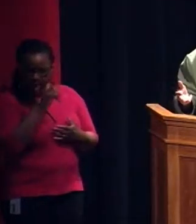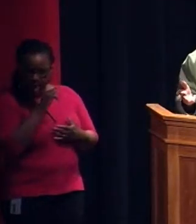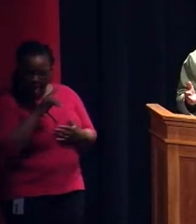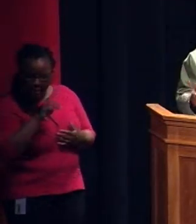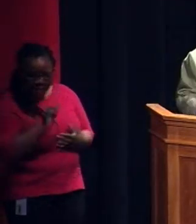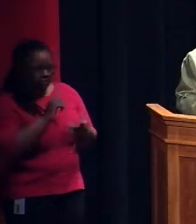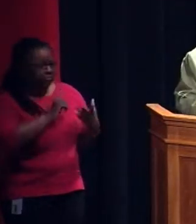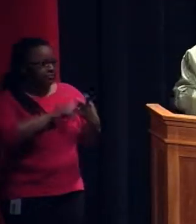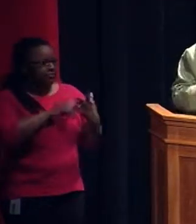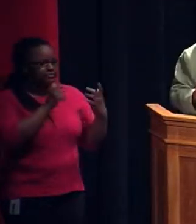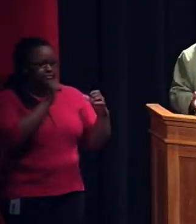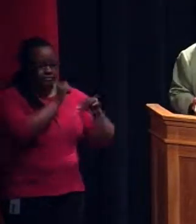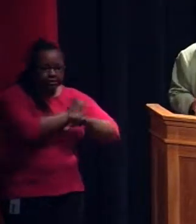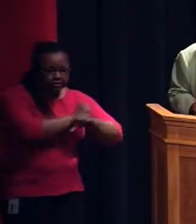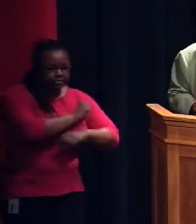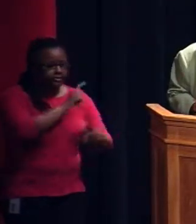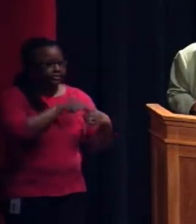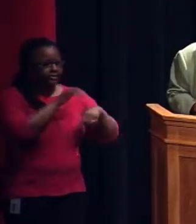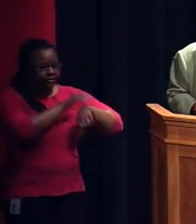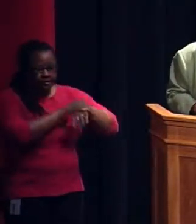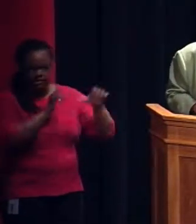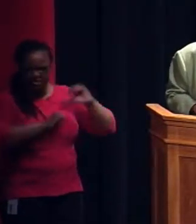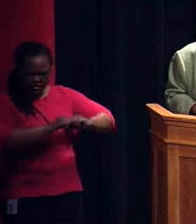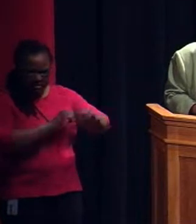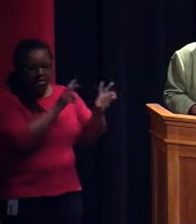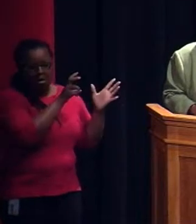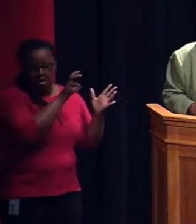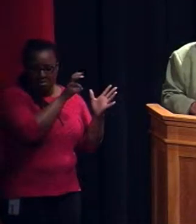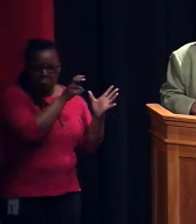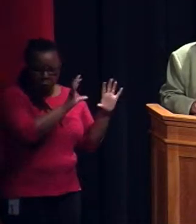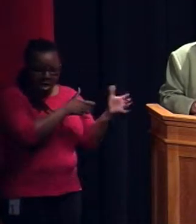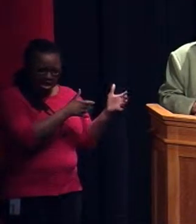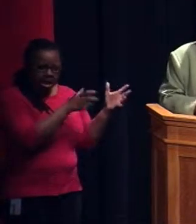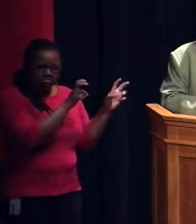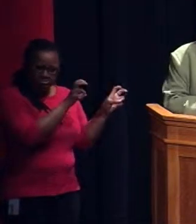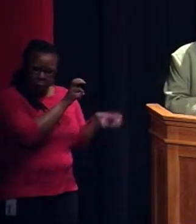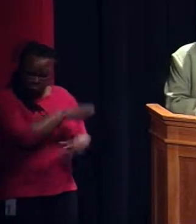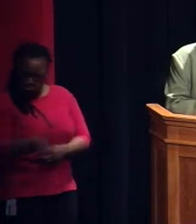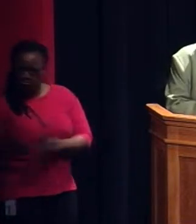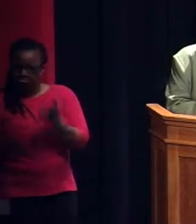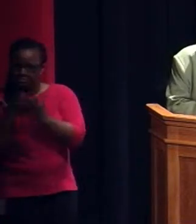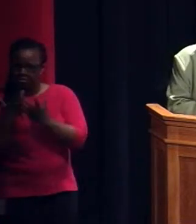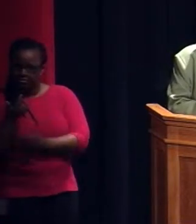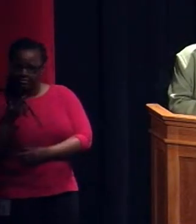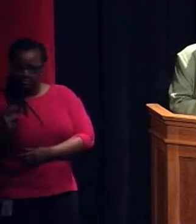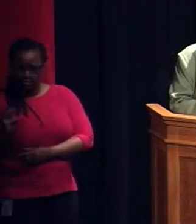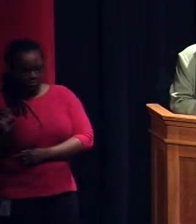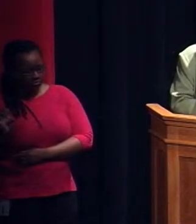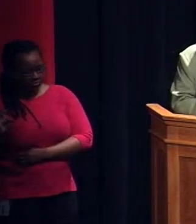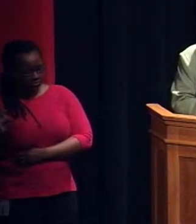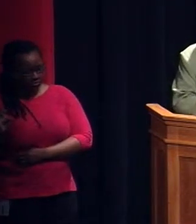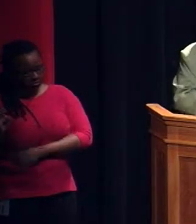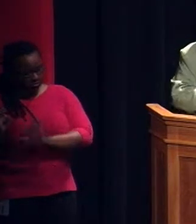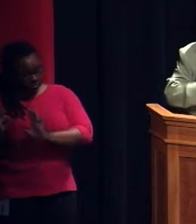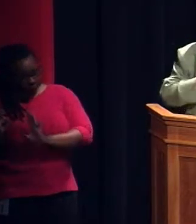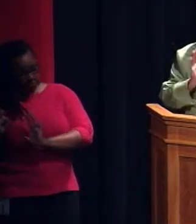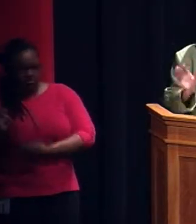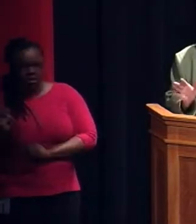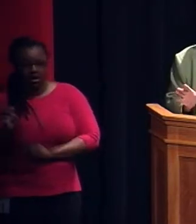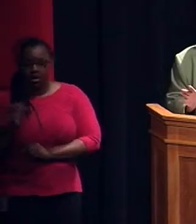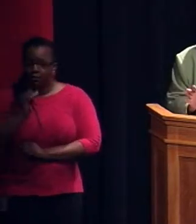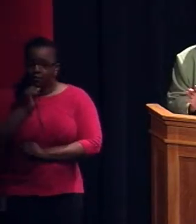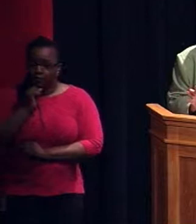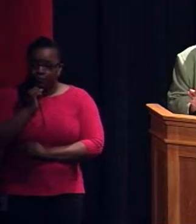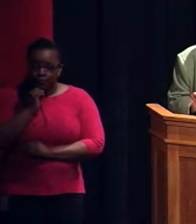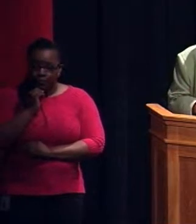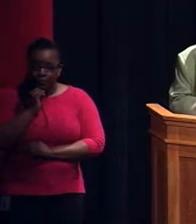class, my science class, right on over to Glass. Well, What didn't transfer were